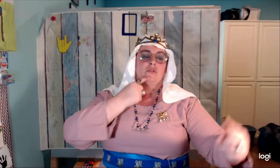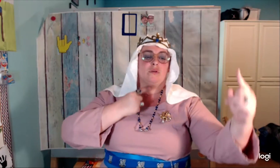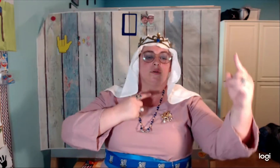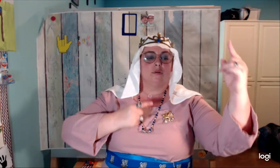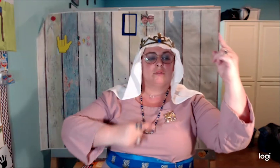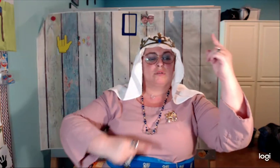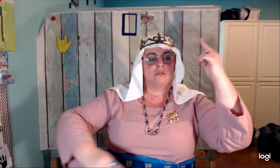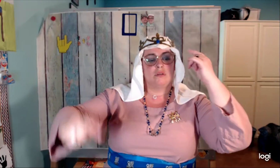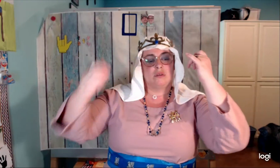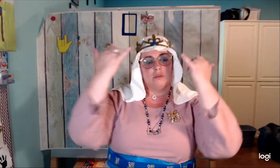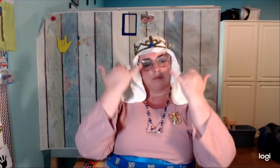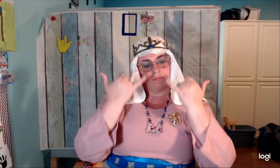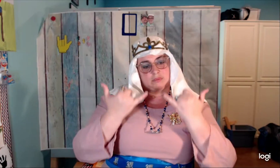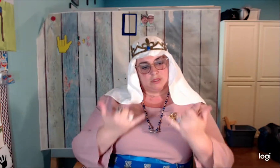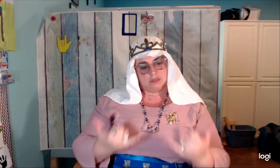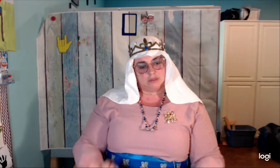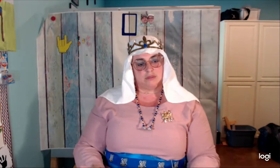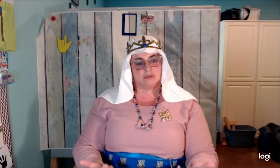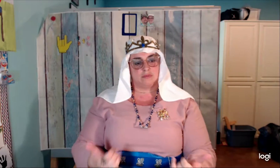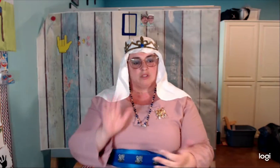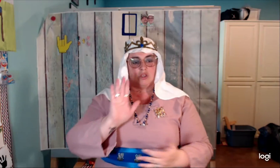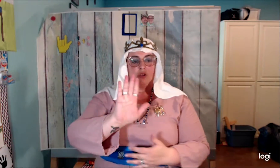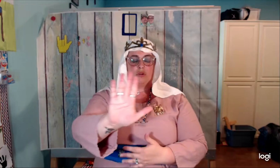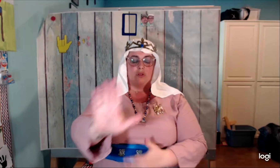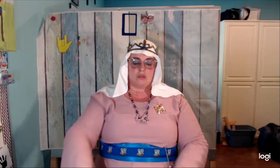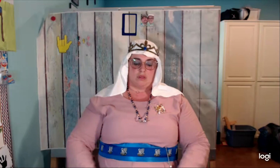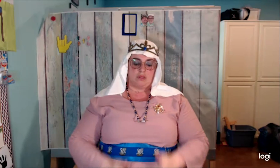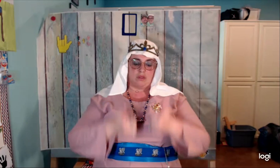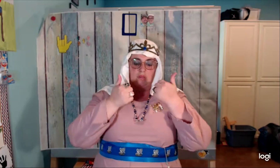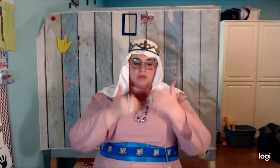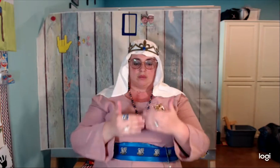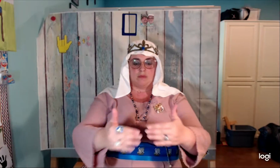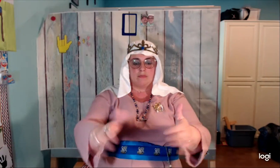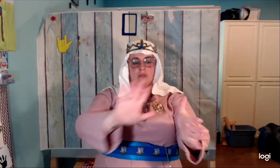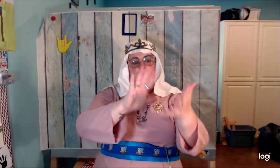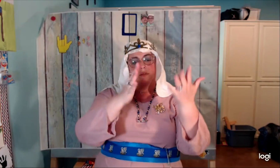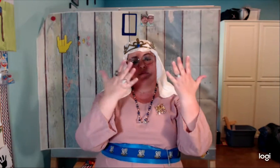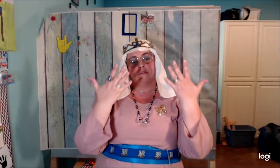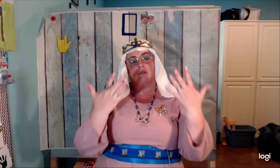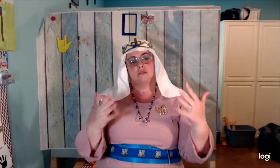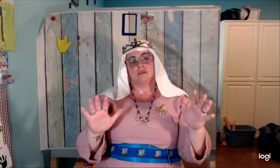told, but alas, your time was up.